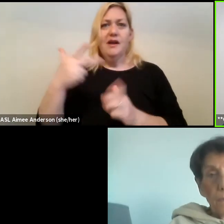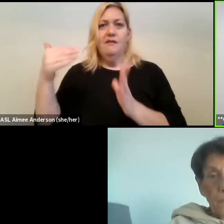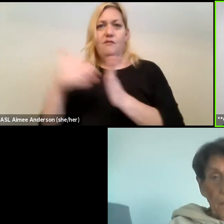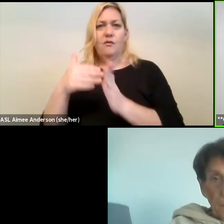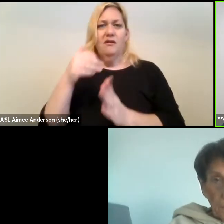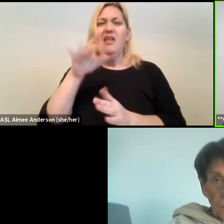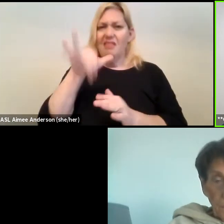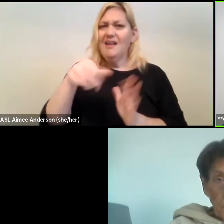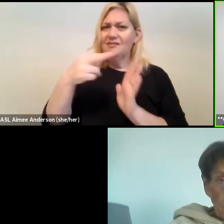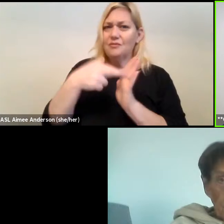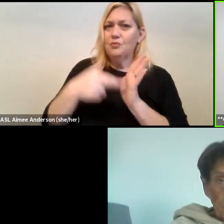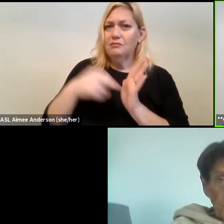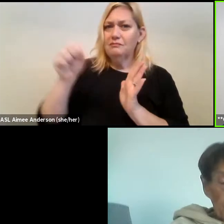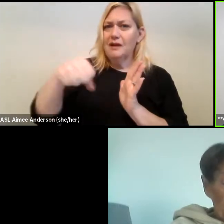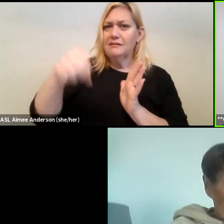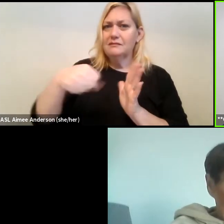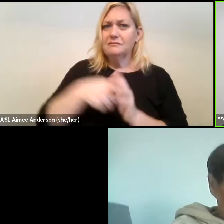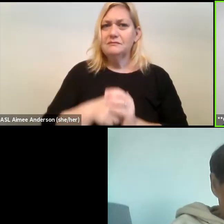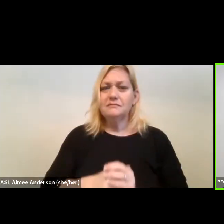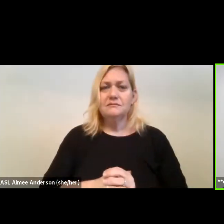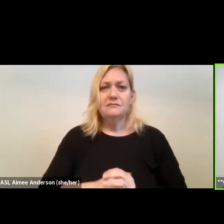Okay, thank you.